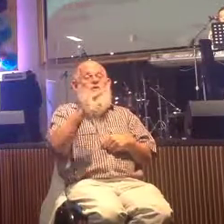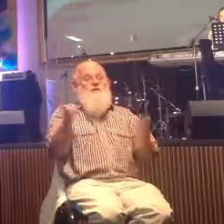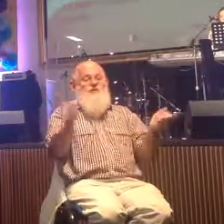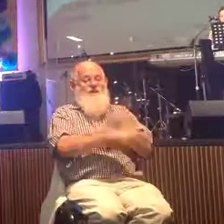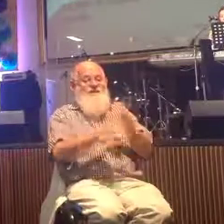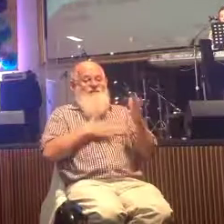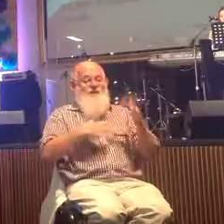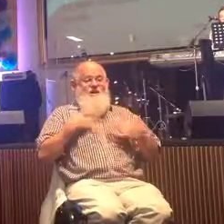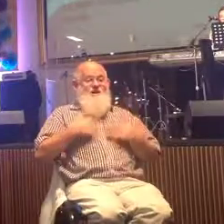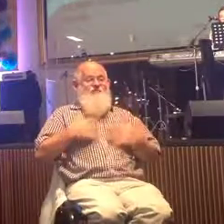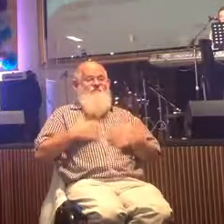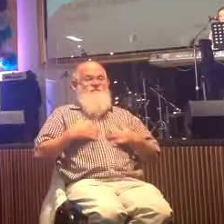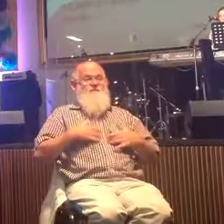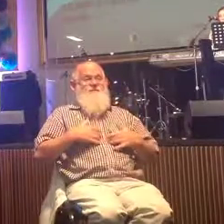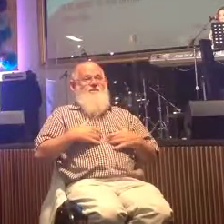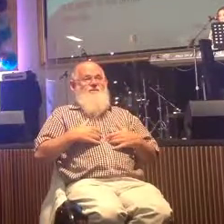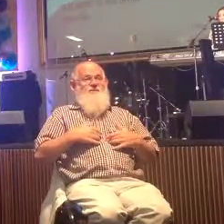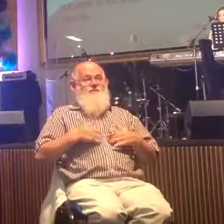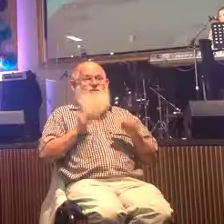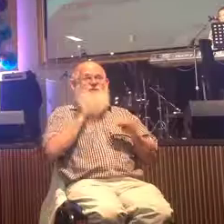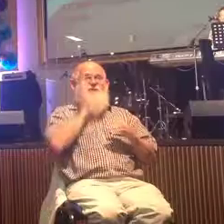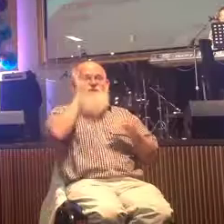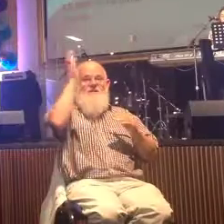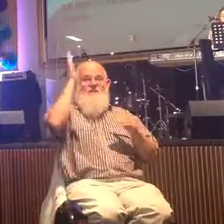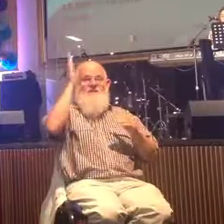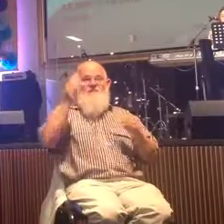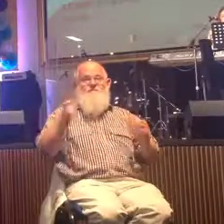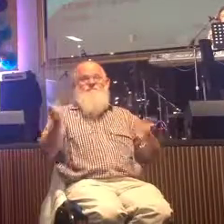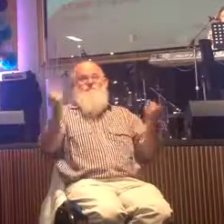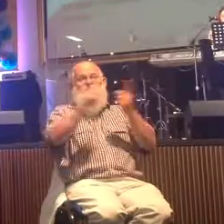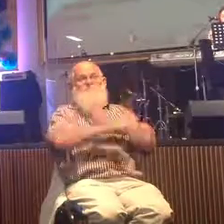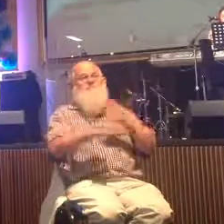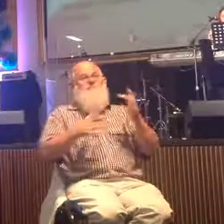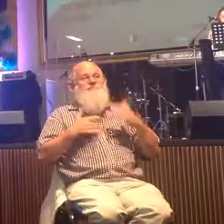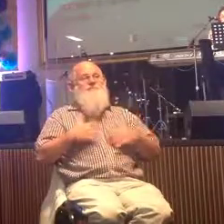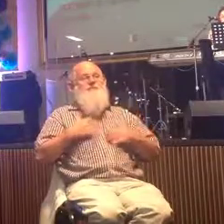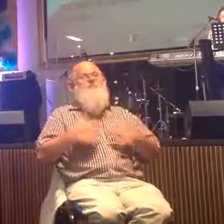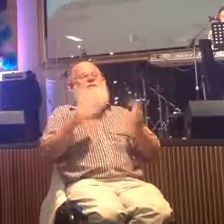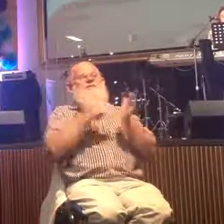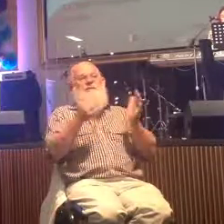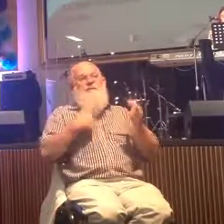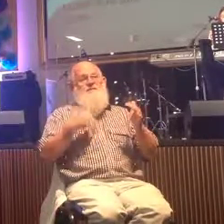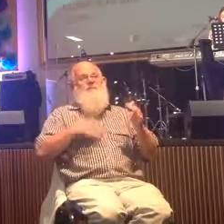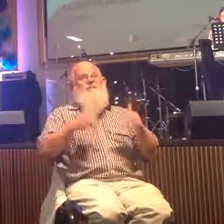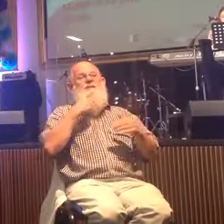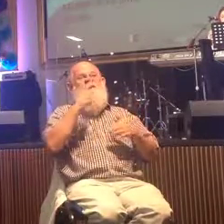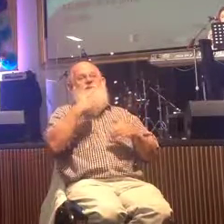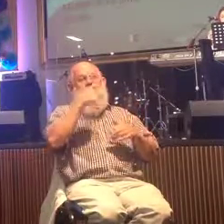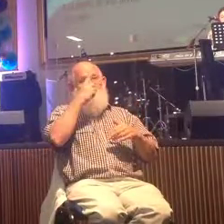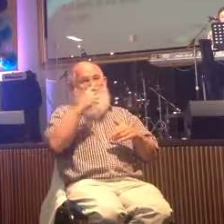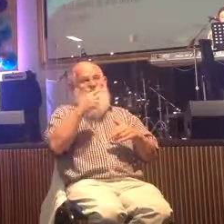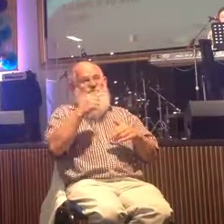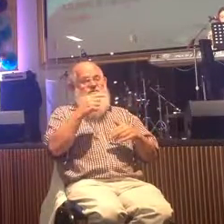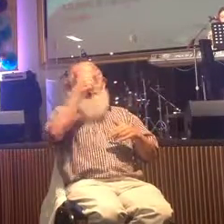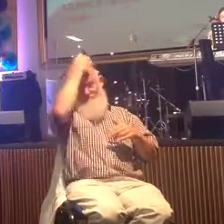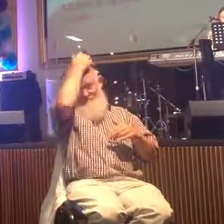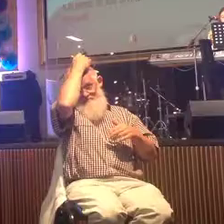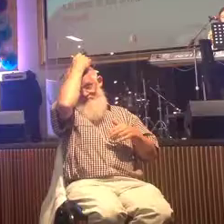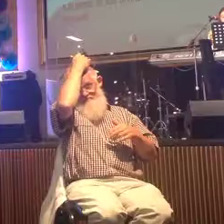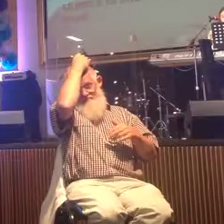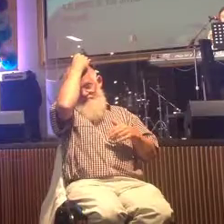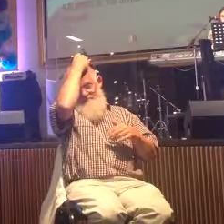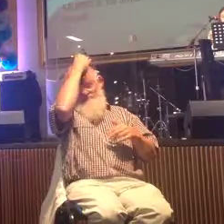situation. I was in the wrong area. You came and shined your light. You transformed my life. And now I will go and tell the people that I know, that you've put me